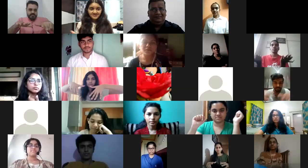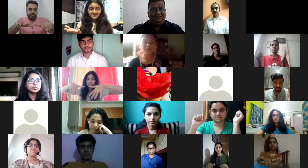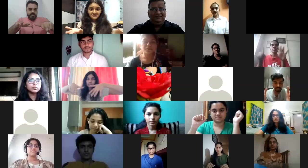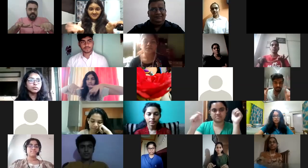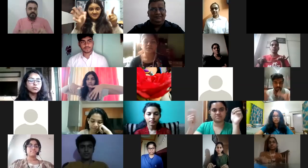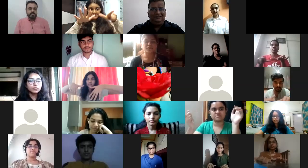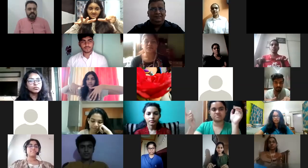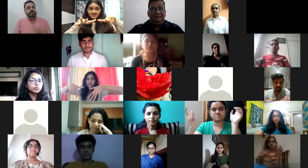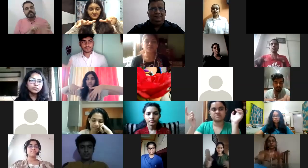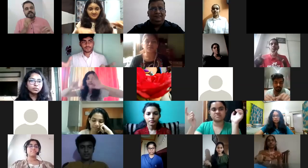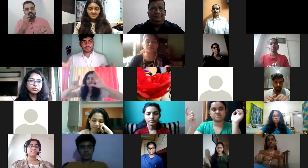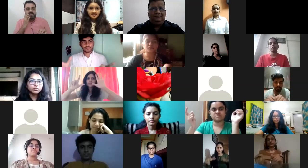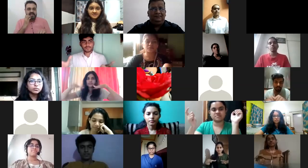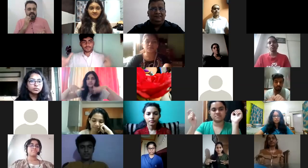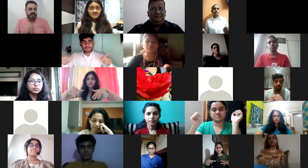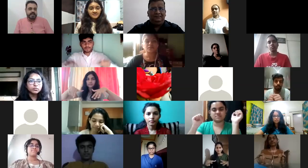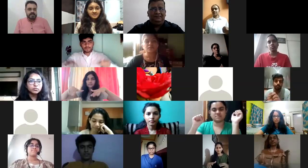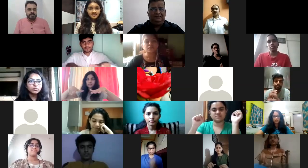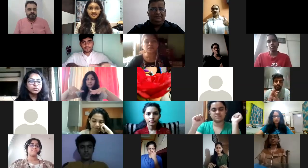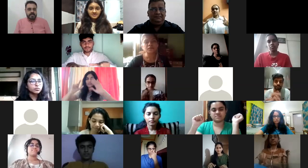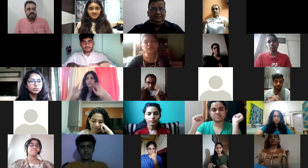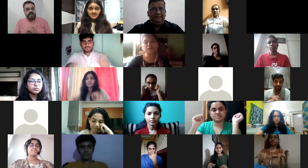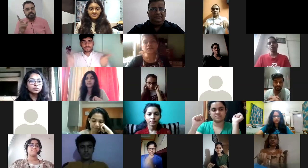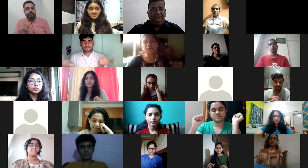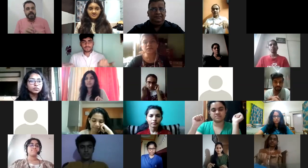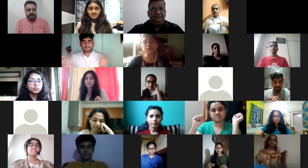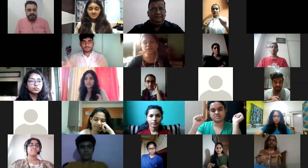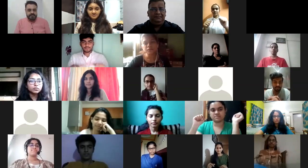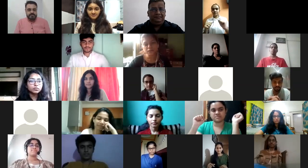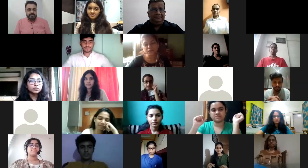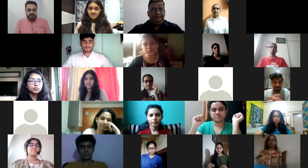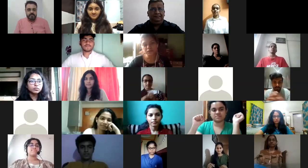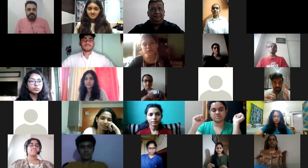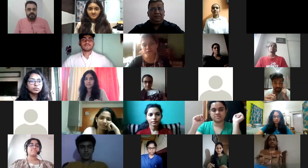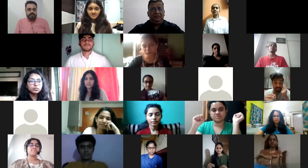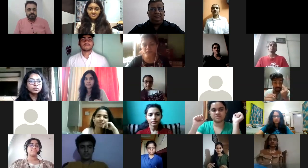week. Okay, so we learn the weekdays starting from Monday. Okay. Yeah.